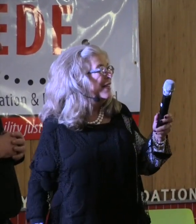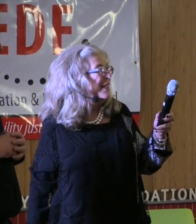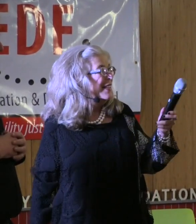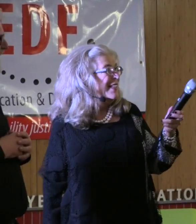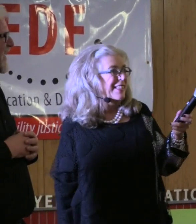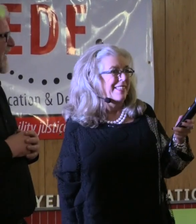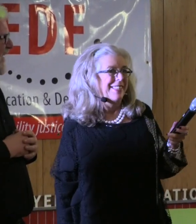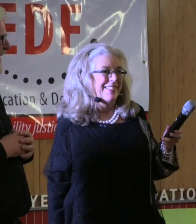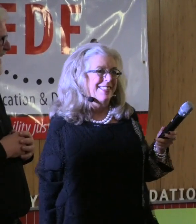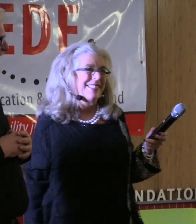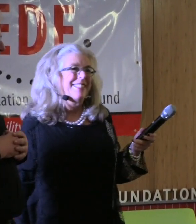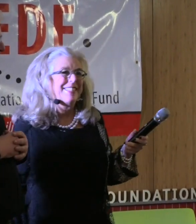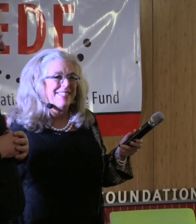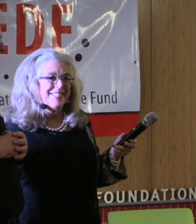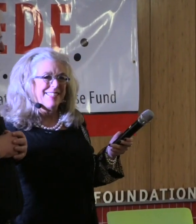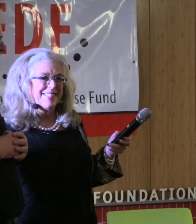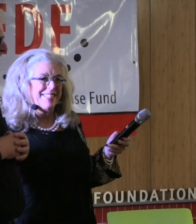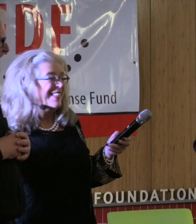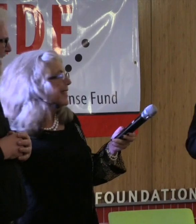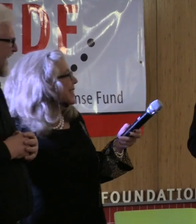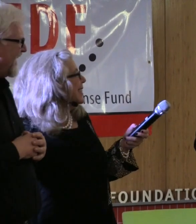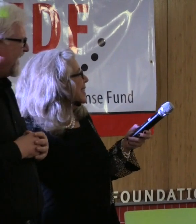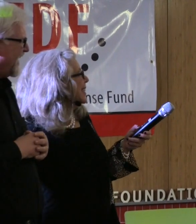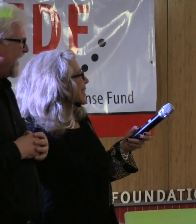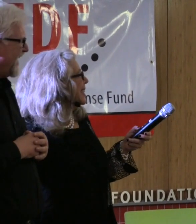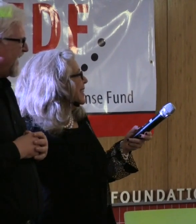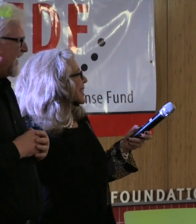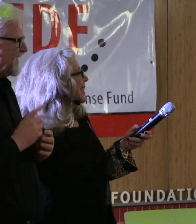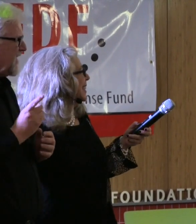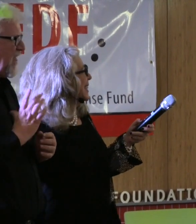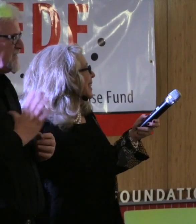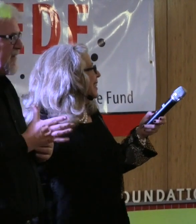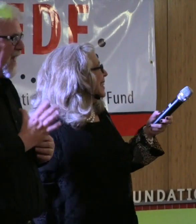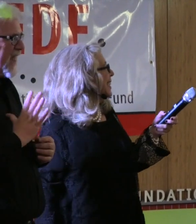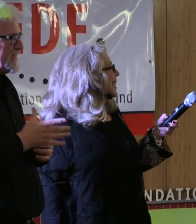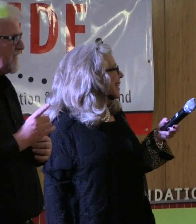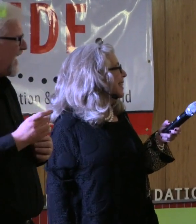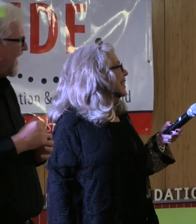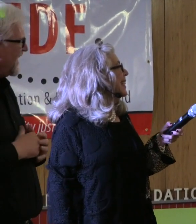Maybe all night. That'll be just fine. That'll be just fine.